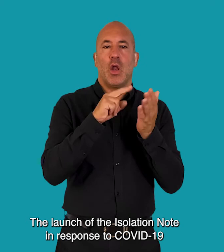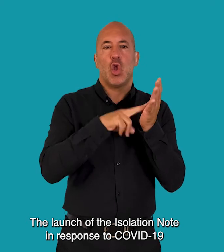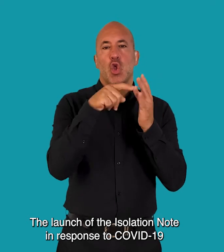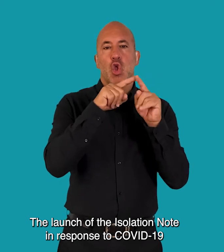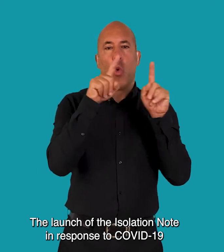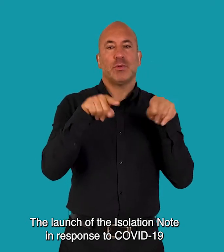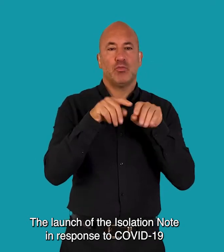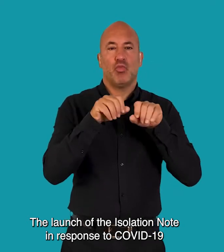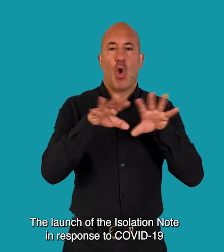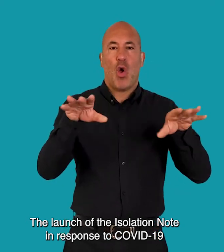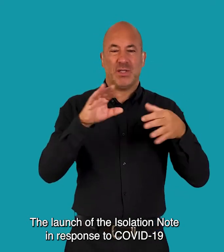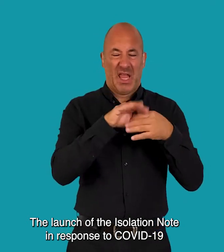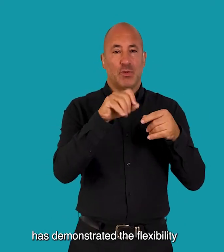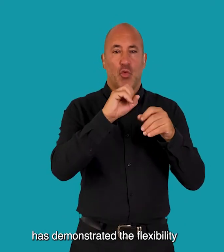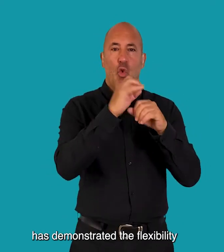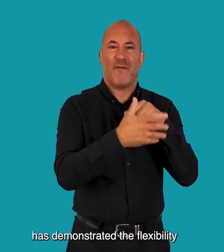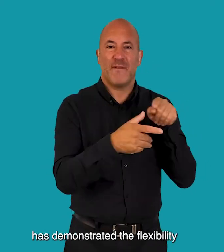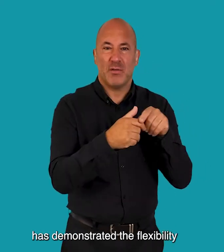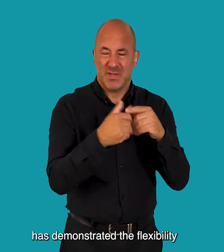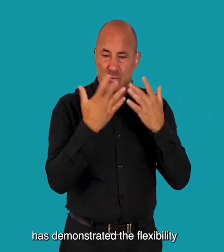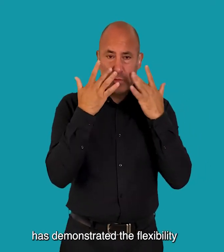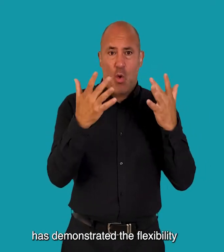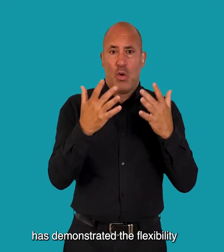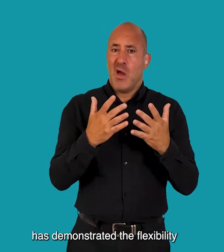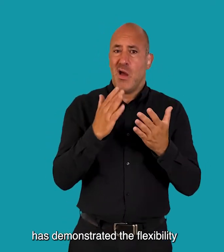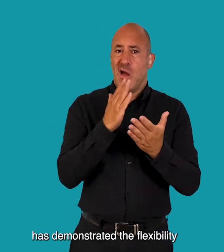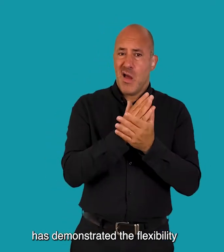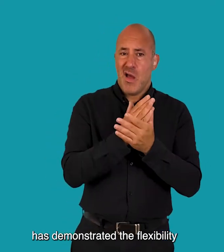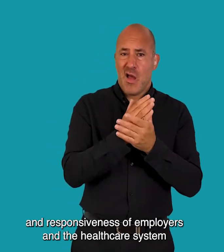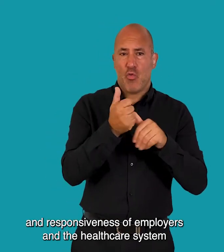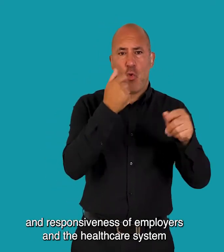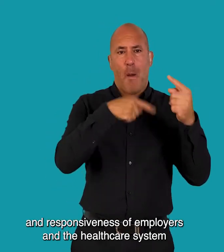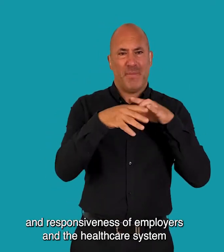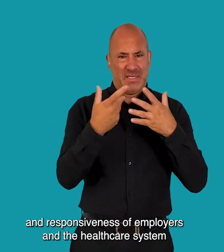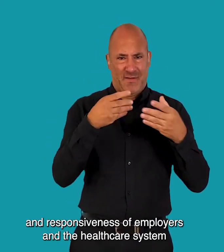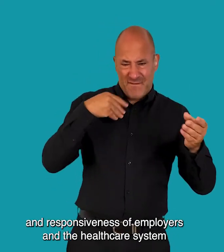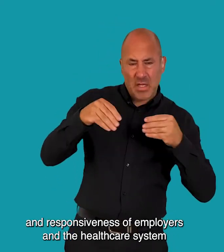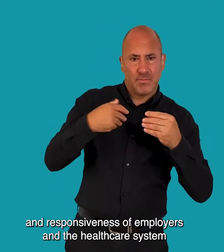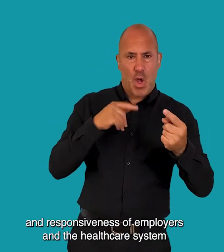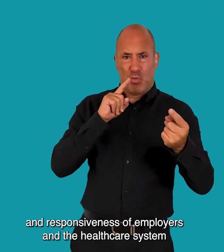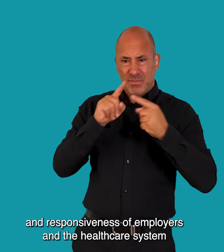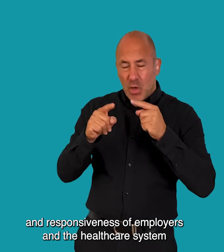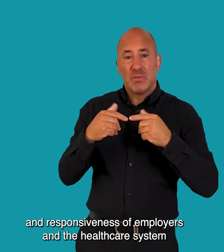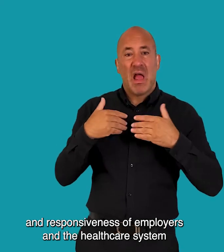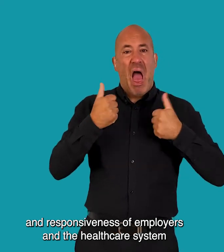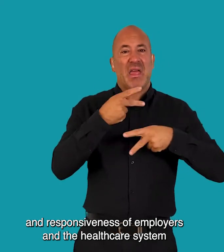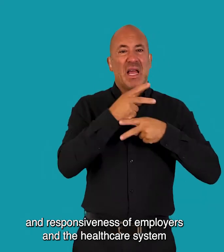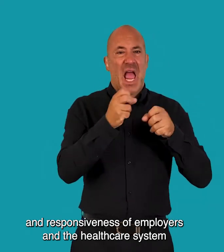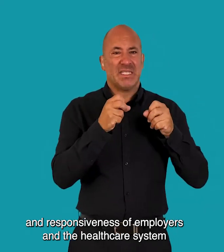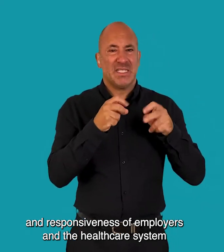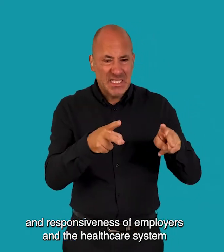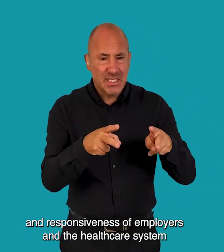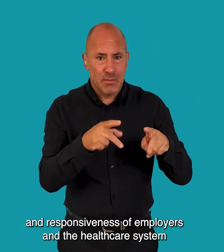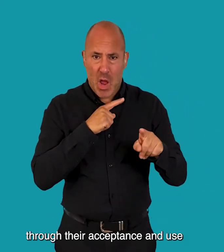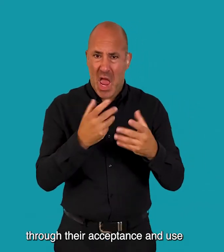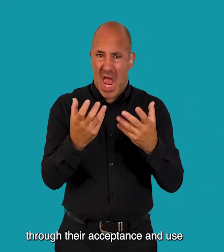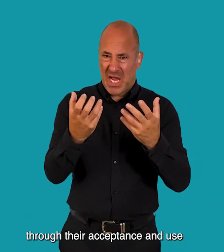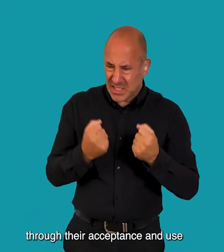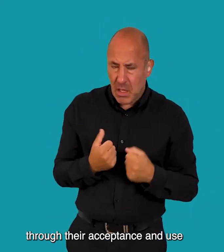to COVID-19 has demonstrated the flexibility and responsiveness of employers and the healthcare system through their